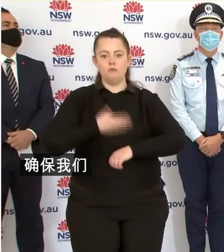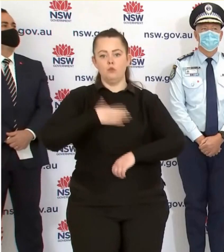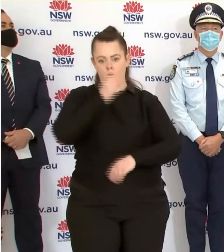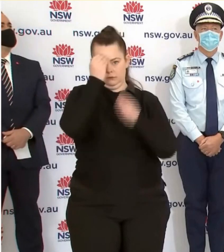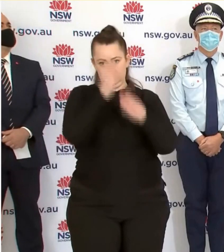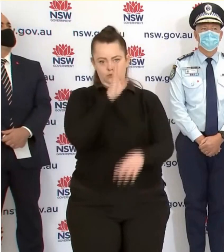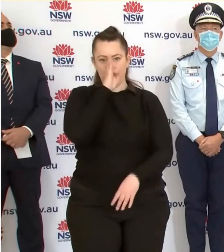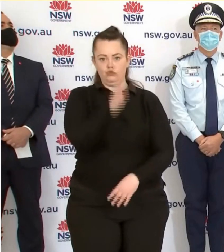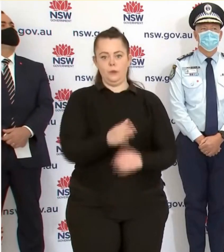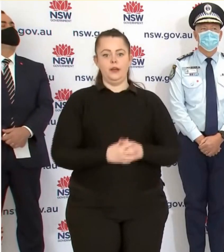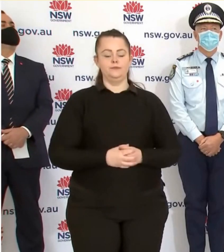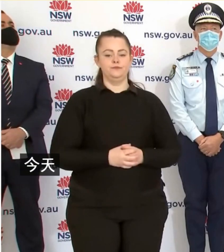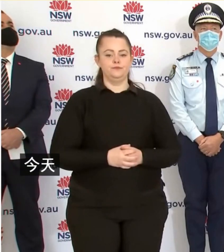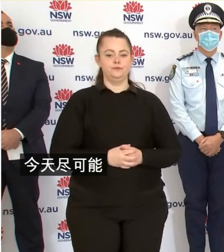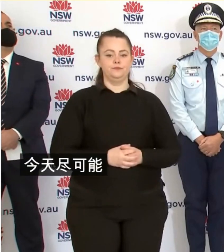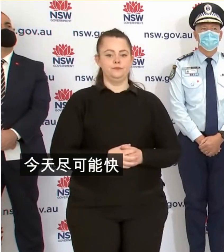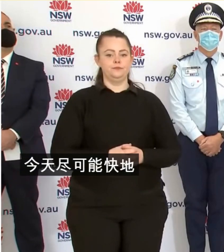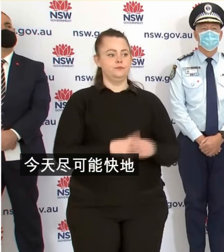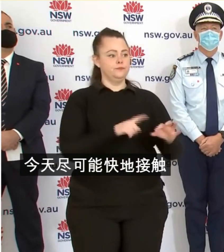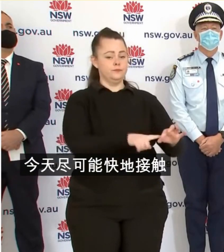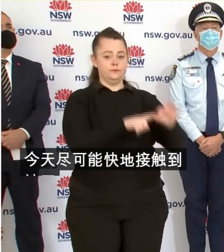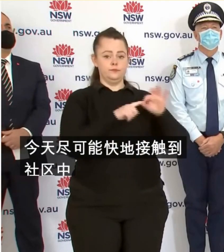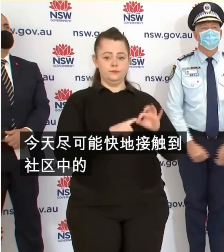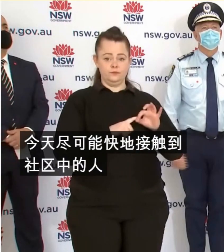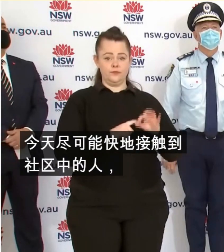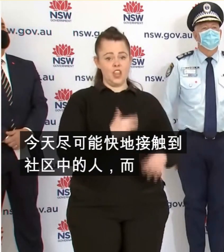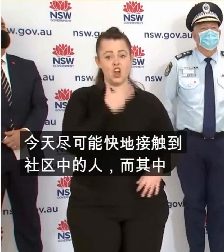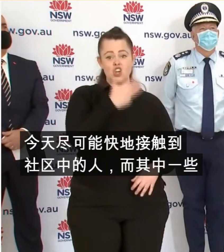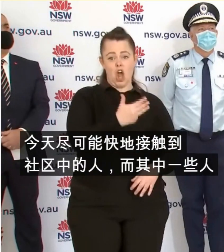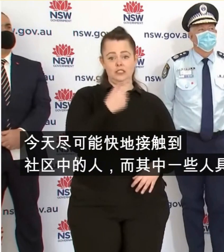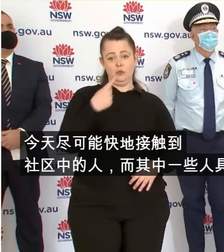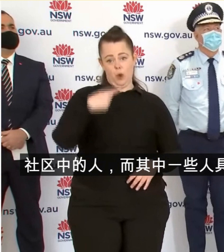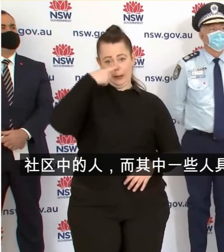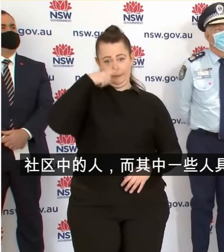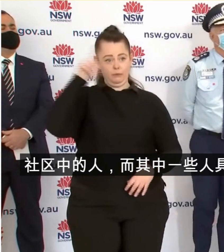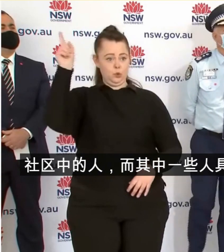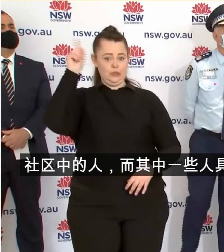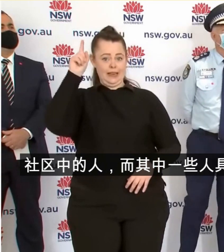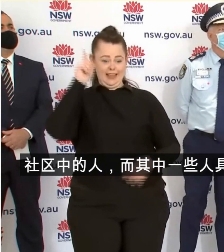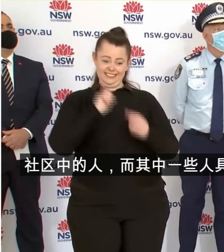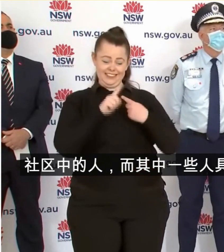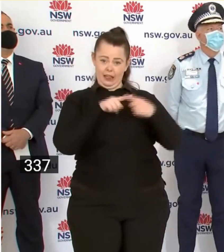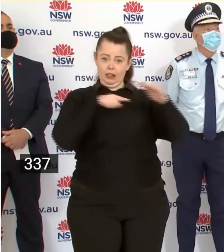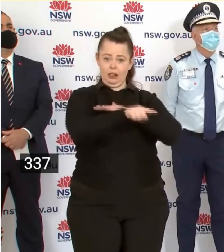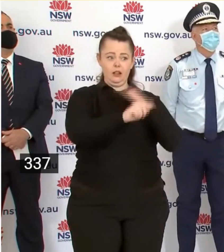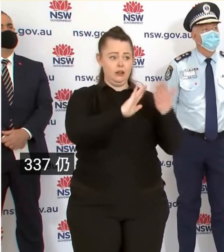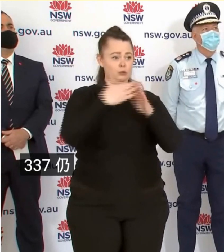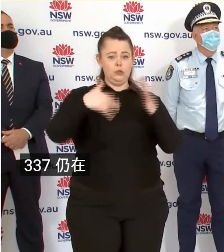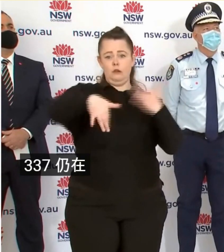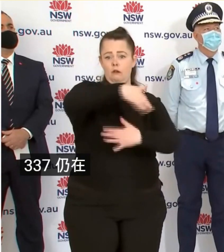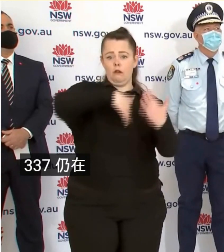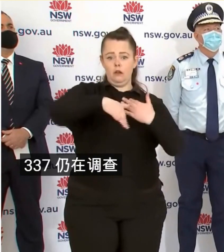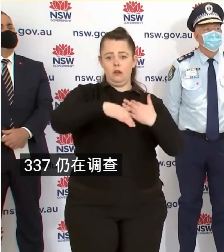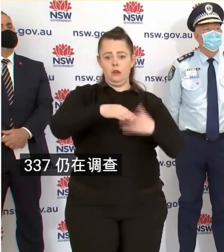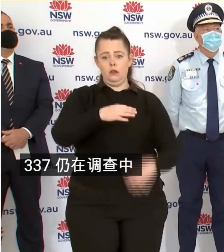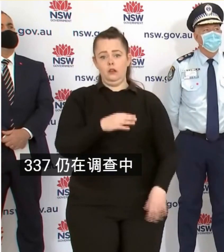been saying, Dr. Chant. At least 91 of today's cases were in the community while infections first stumbled past.